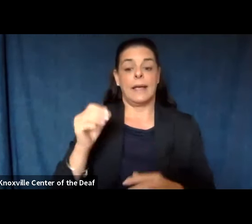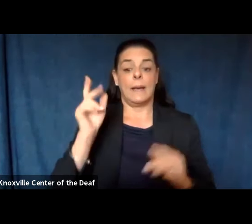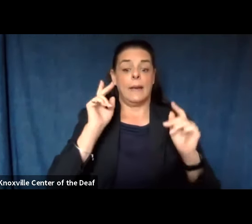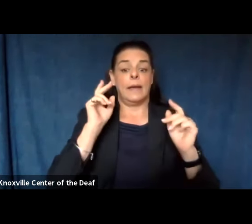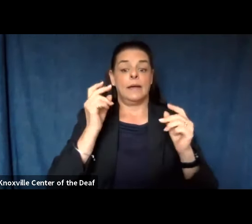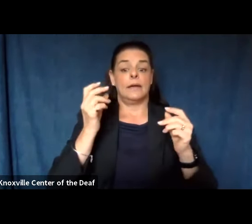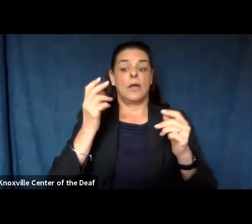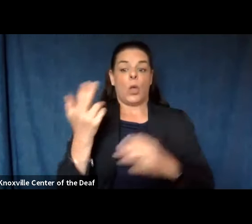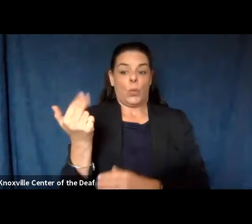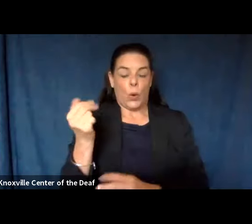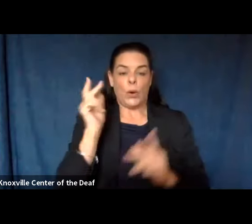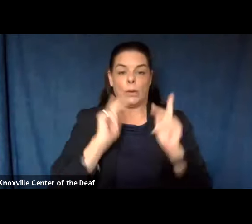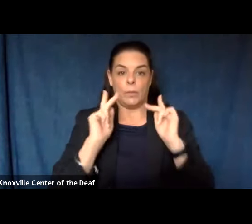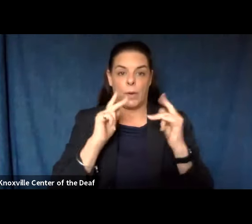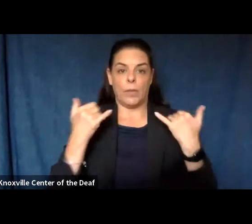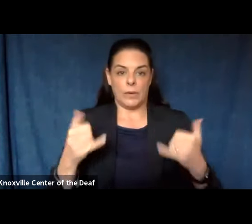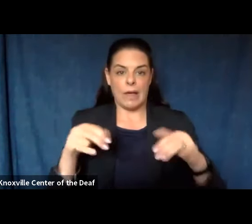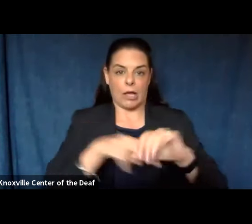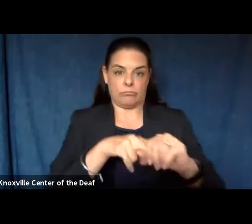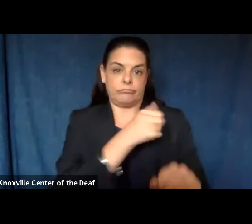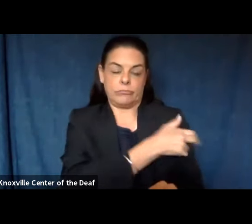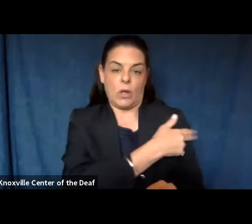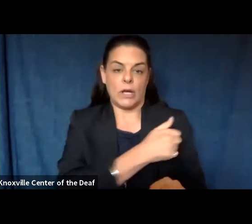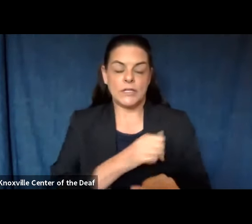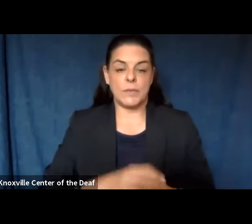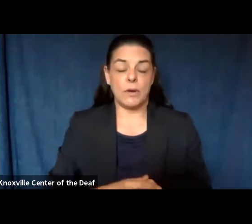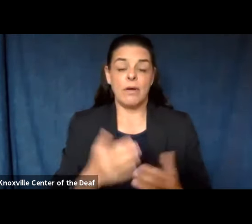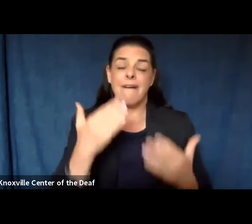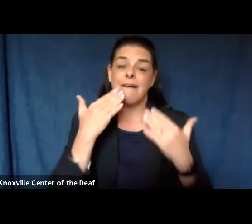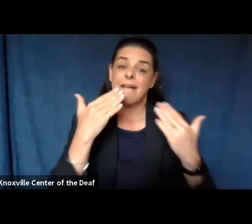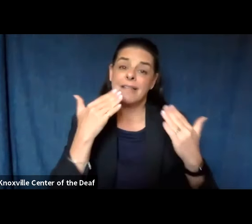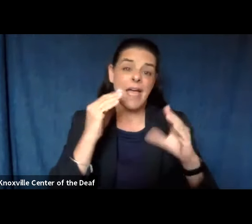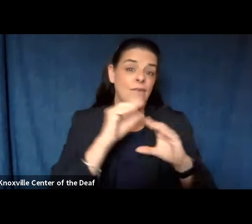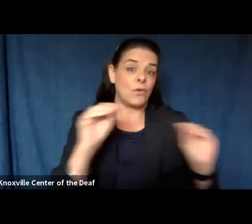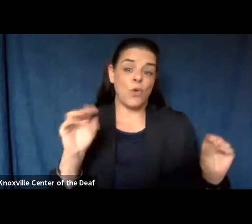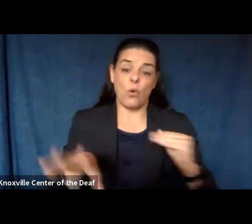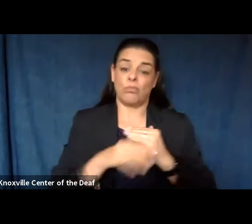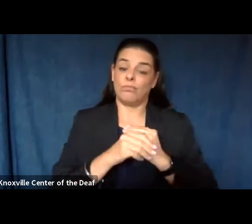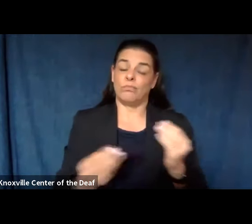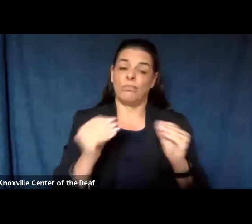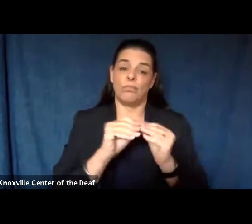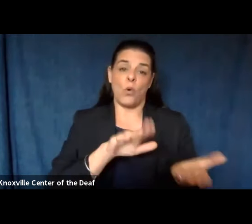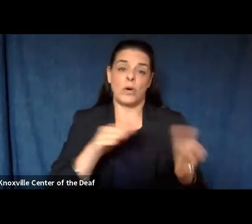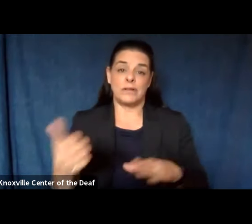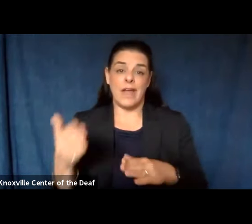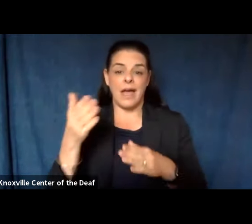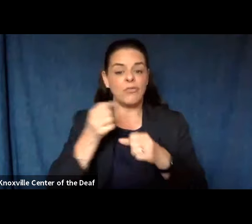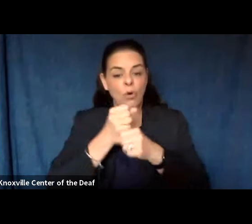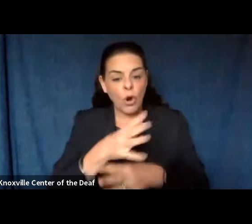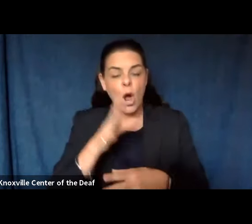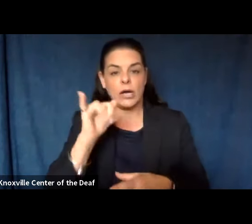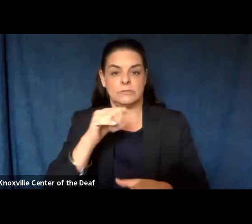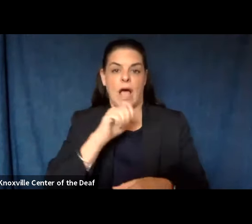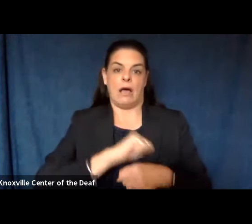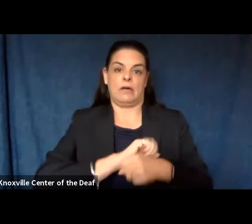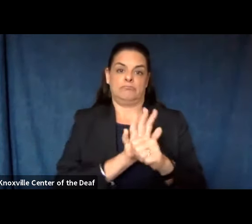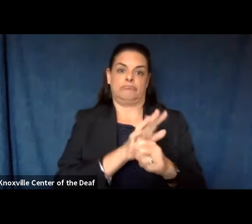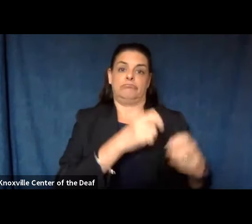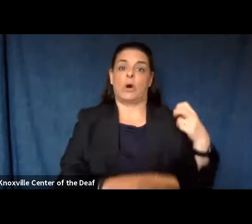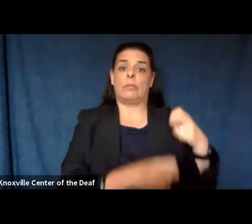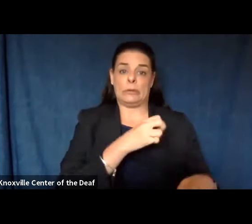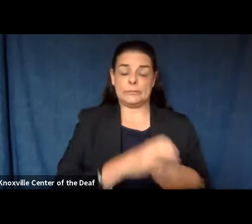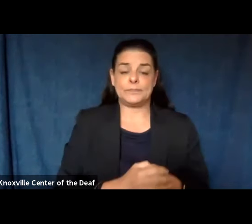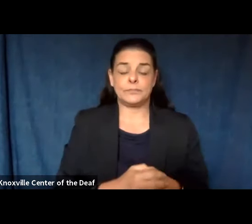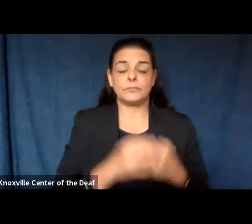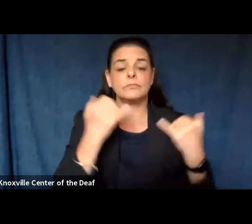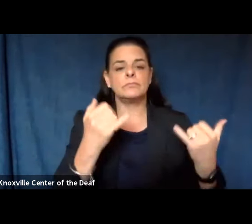currently hospitalized. We are thankful that we have no additional deaths due to complications from COVID-19. And now